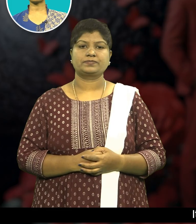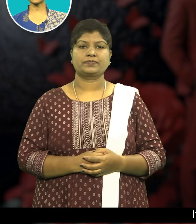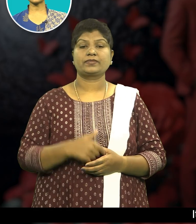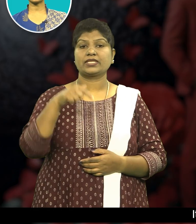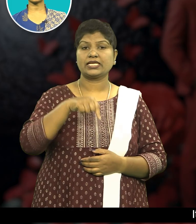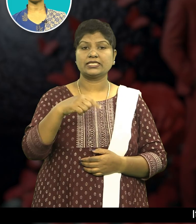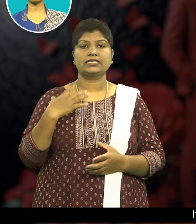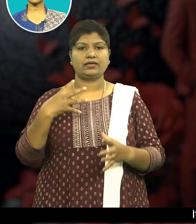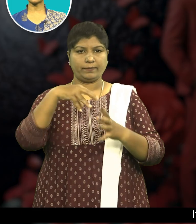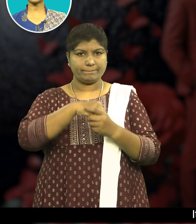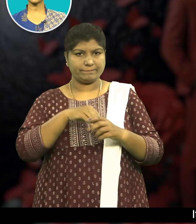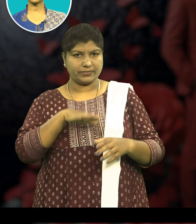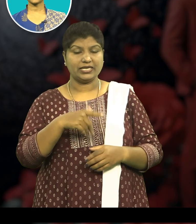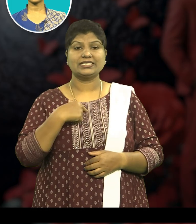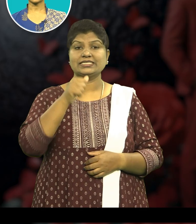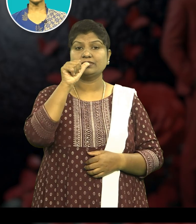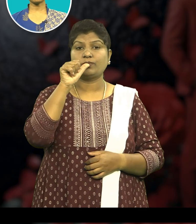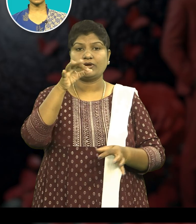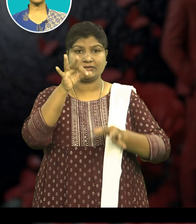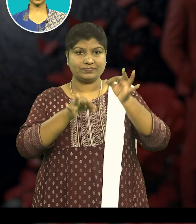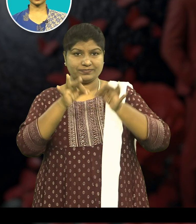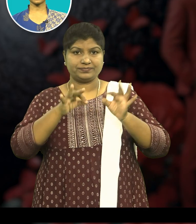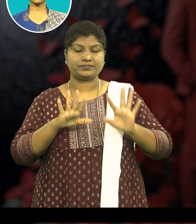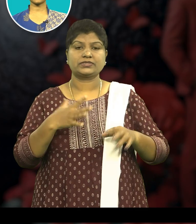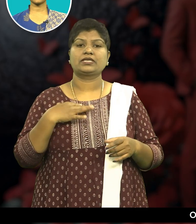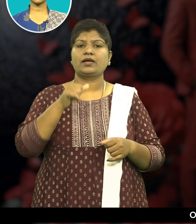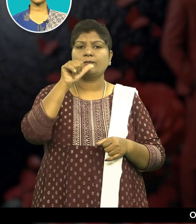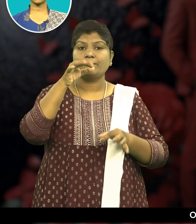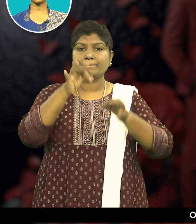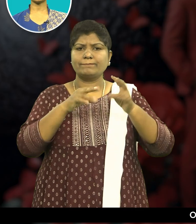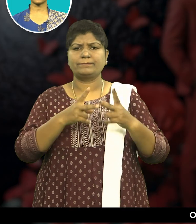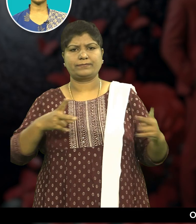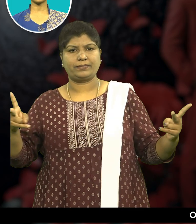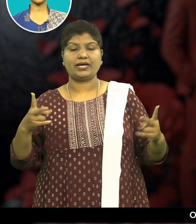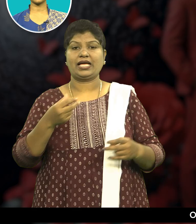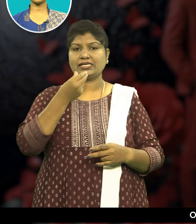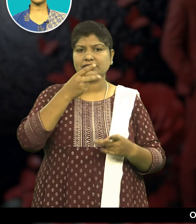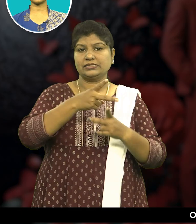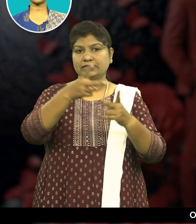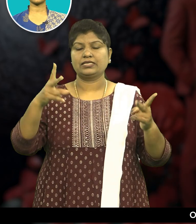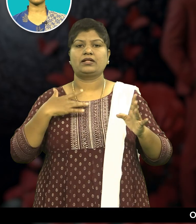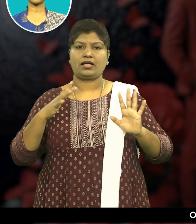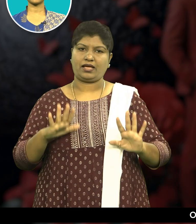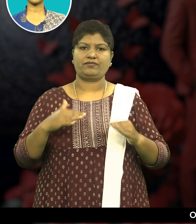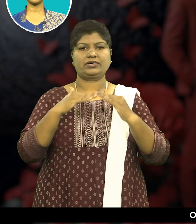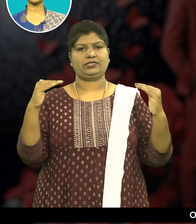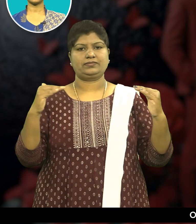It is present in milk and milk products or other equivalents.